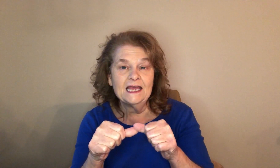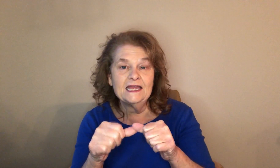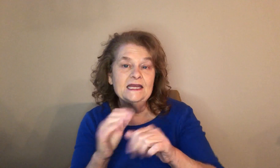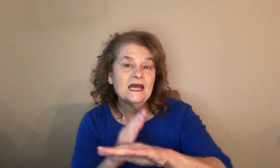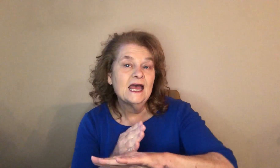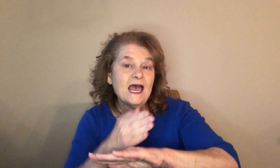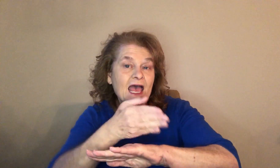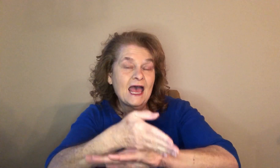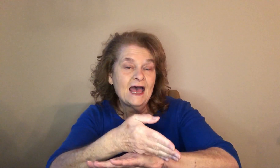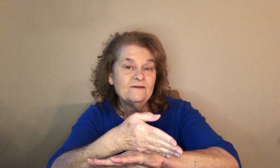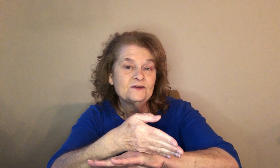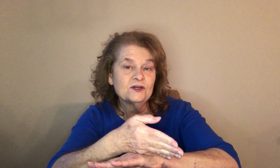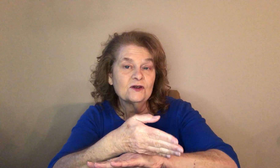stayed after